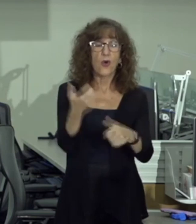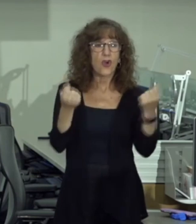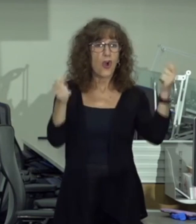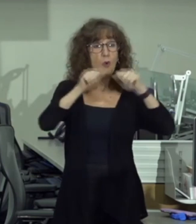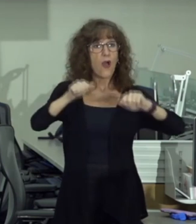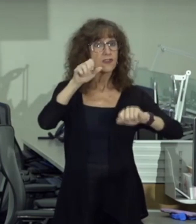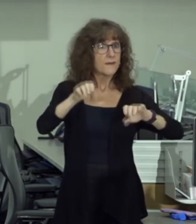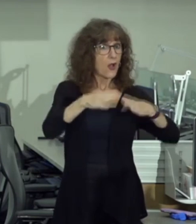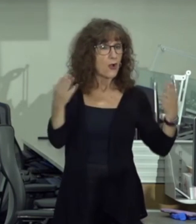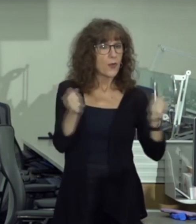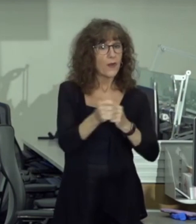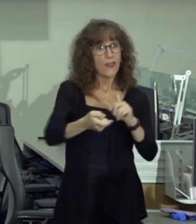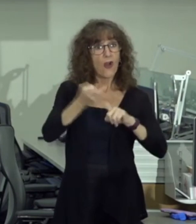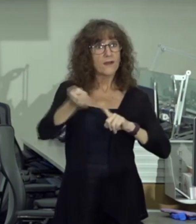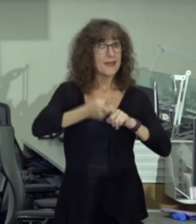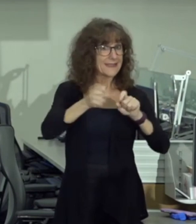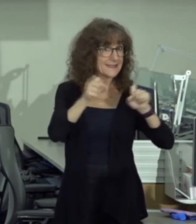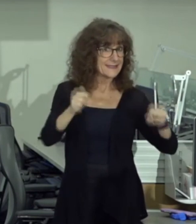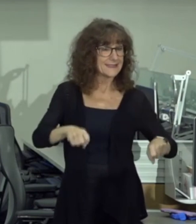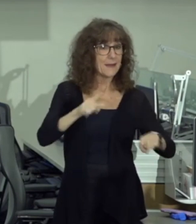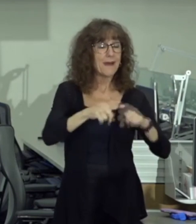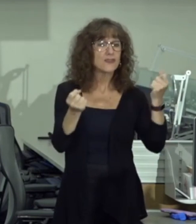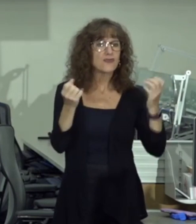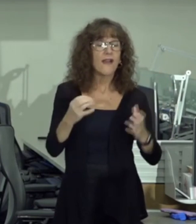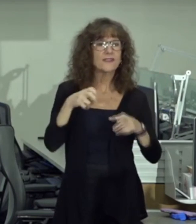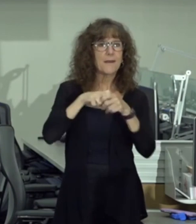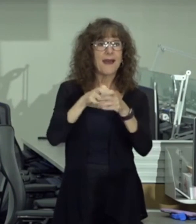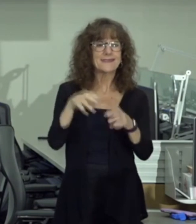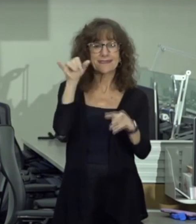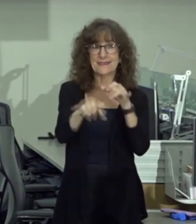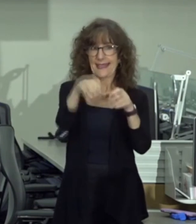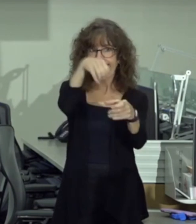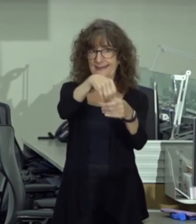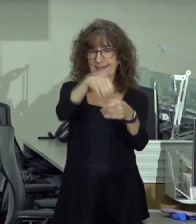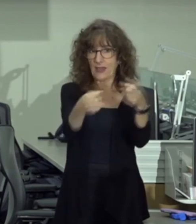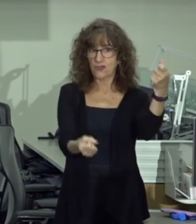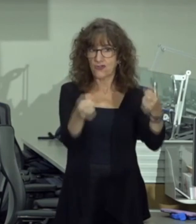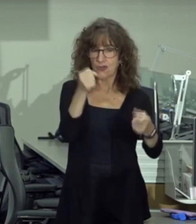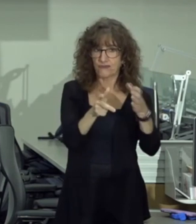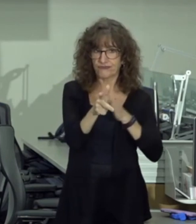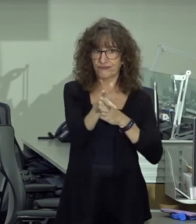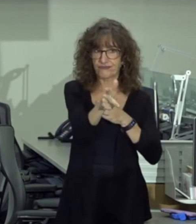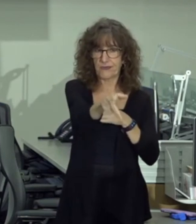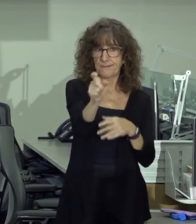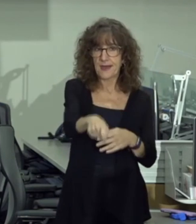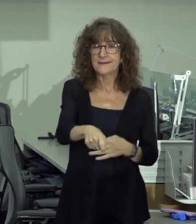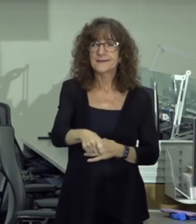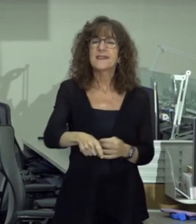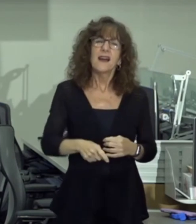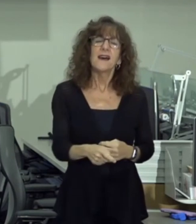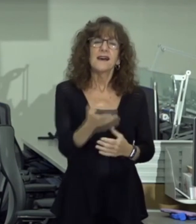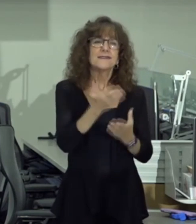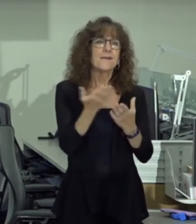may open with automated systems, but drivers and passengers must stay inside of the vehicle at all times. And so there are